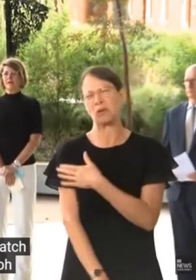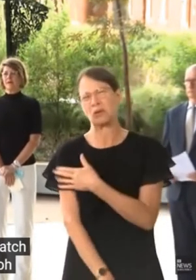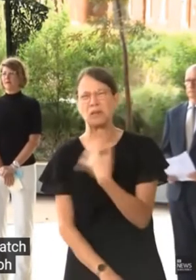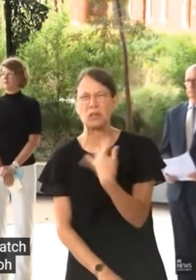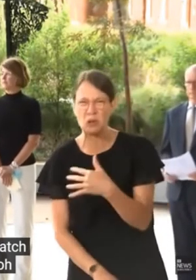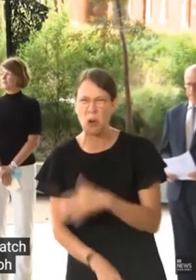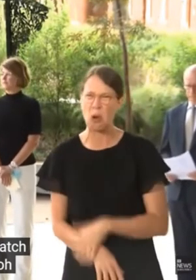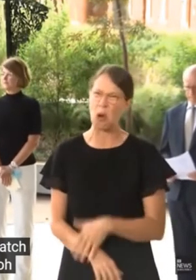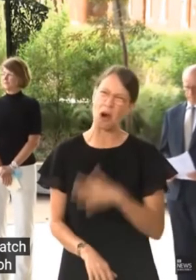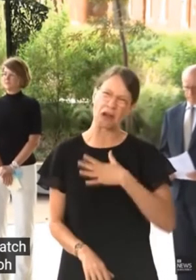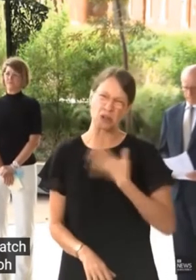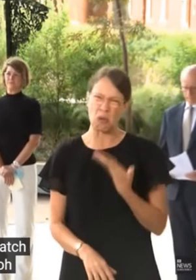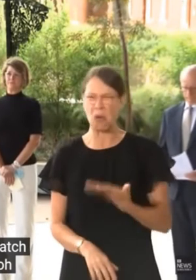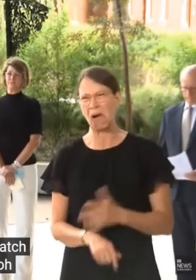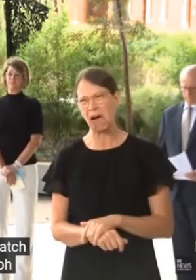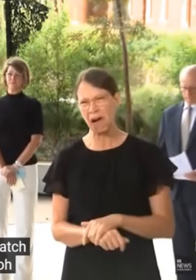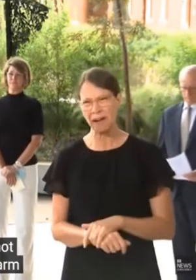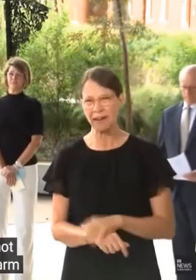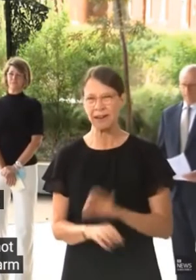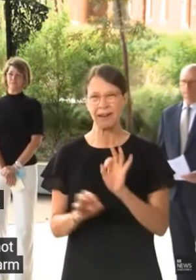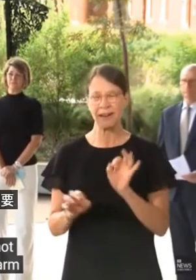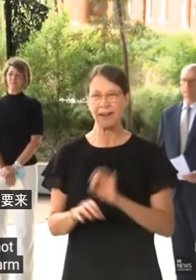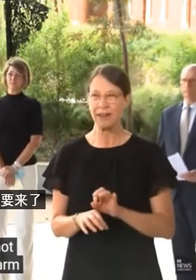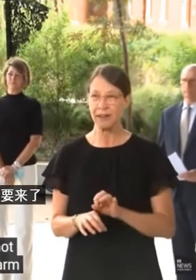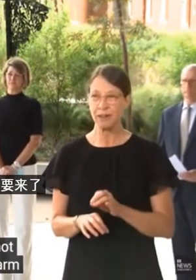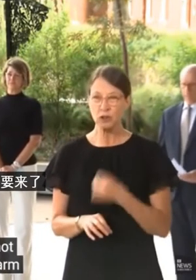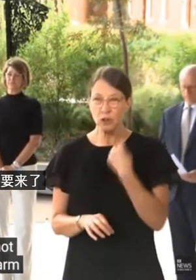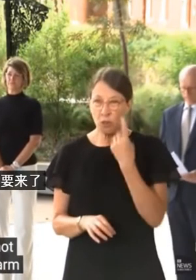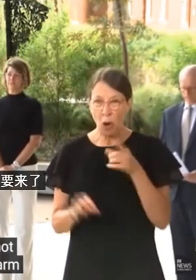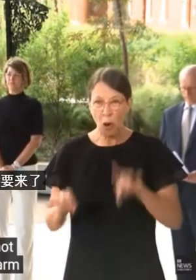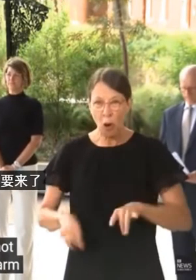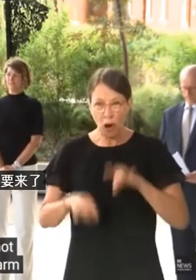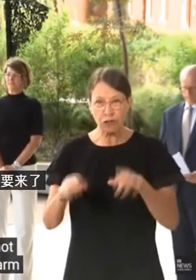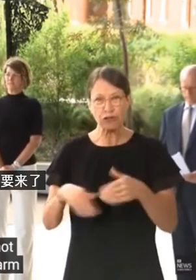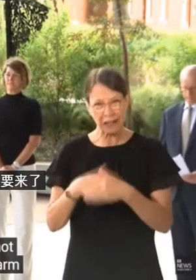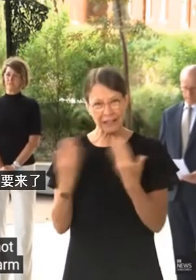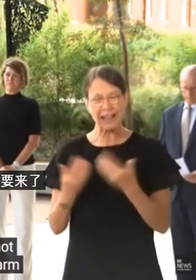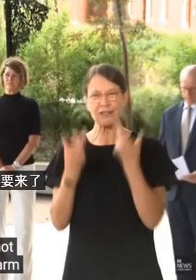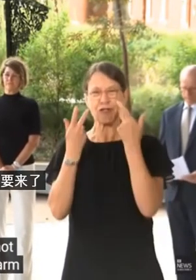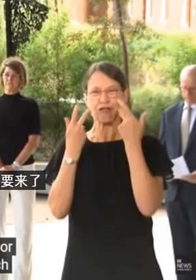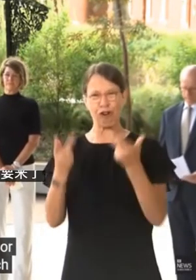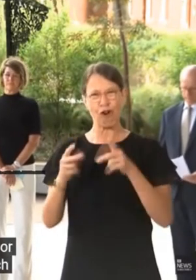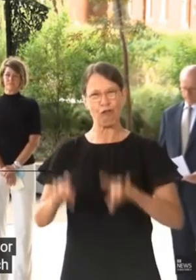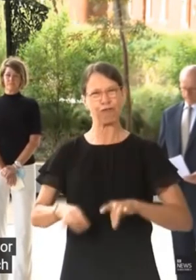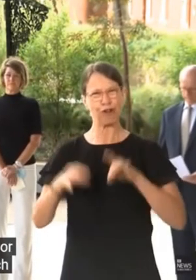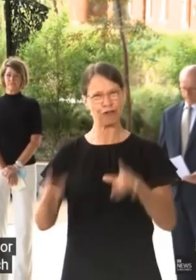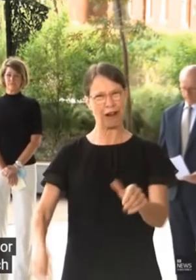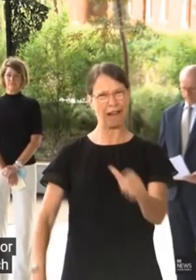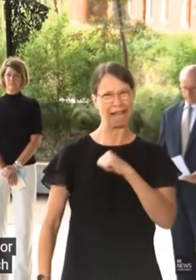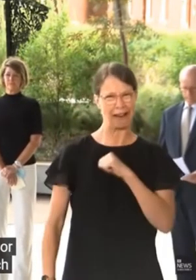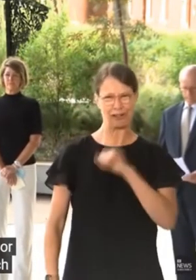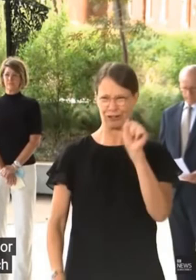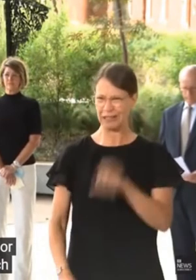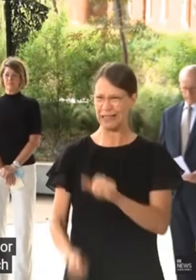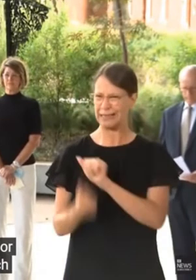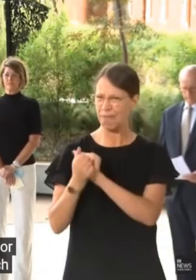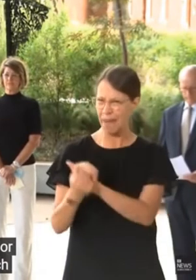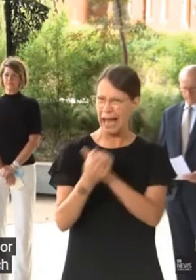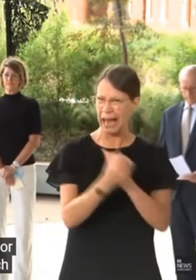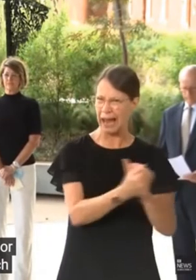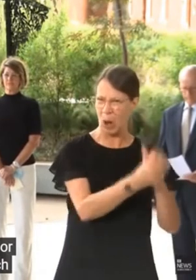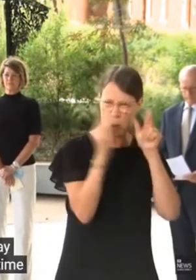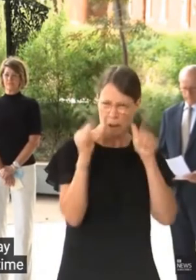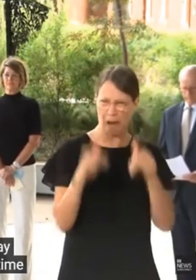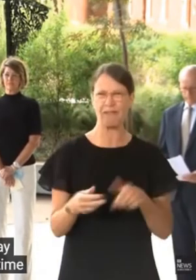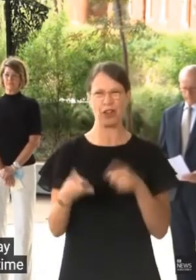bed, or I might be lying on the couch. Well, actually, it's Australia Day coming up tomorrow, and it's time to behave like the mates we all are. Go and